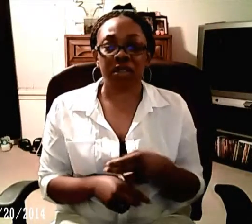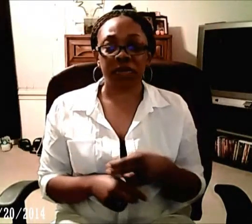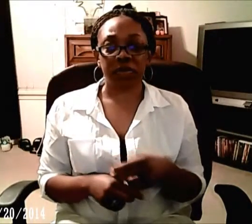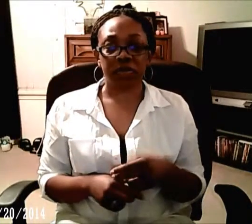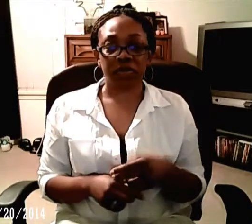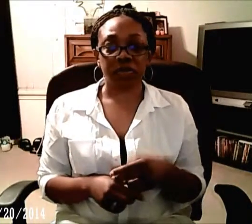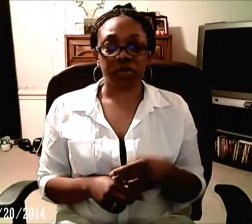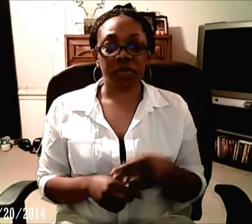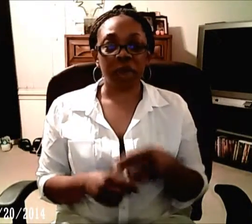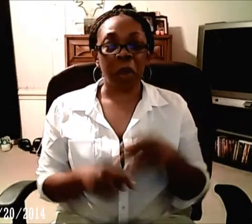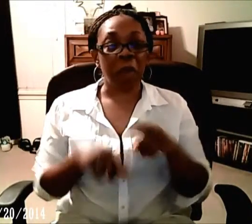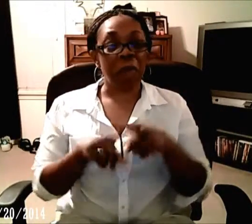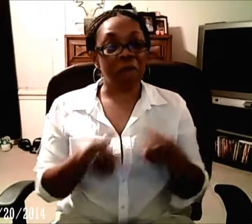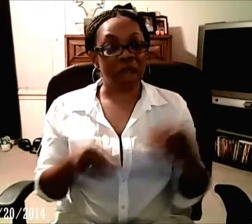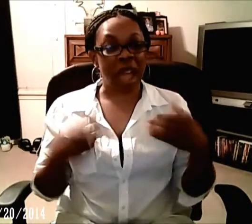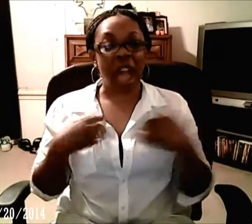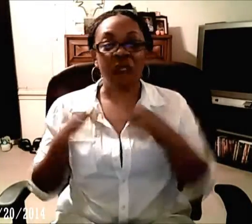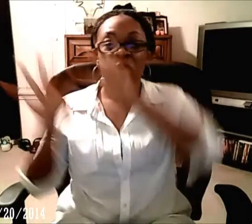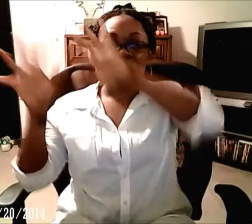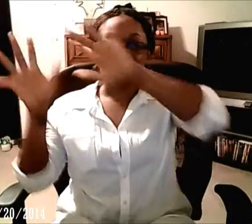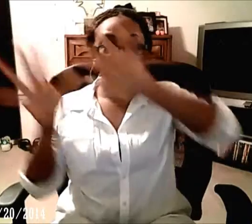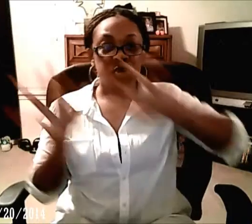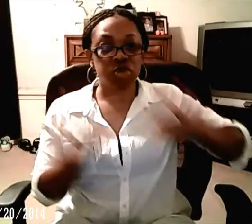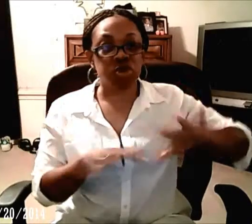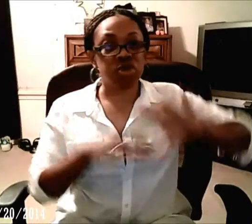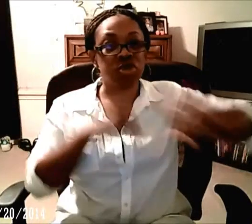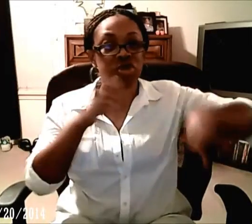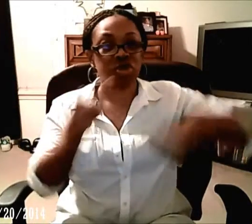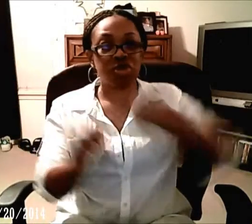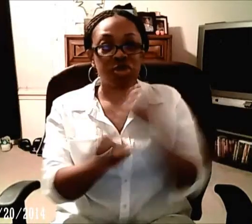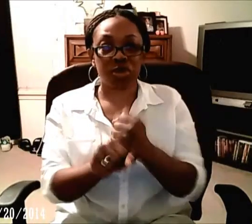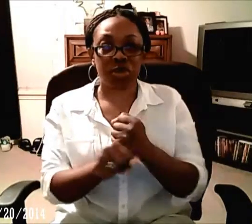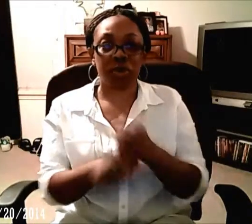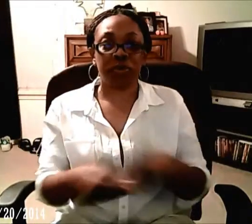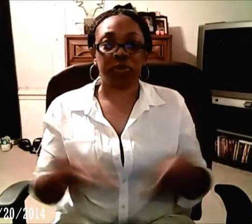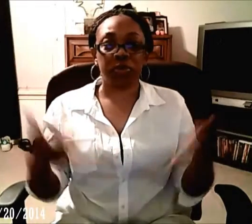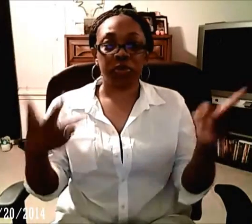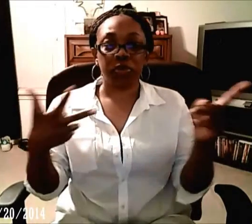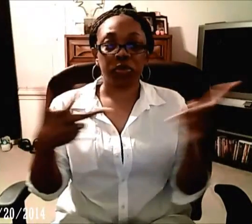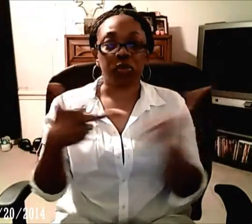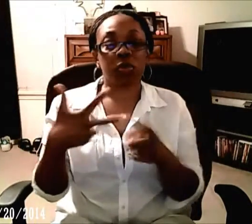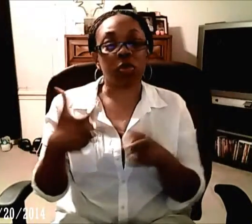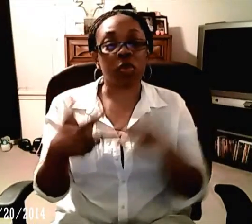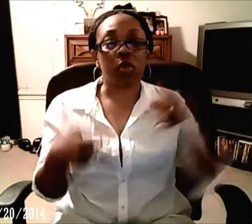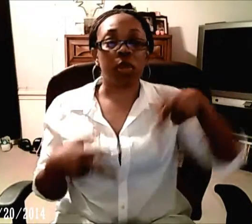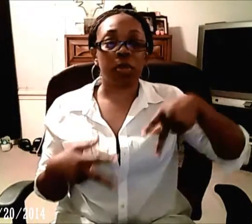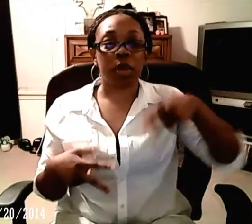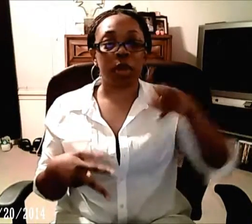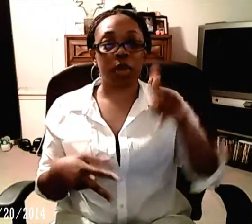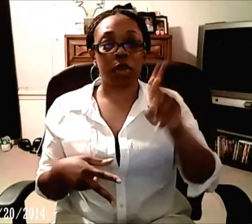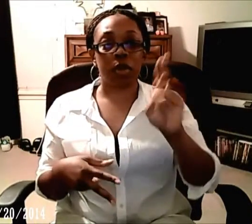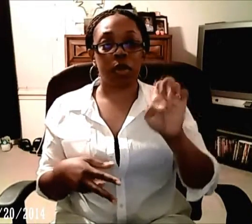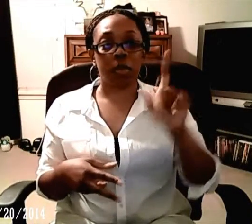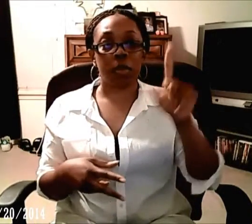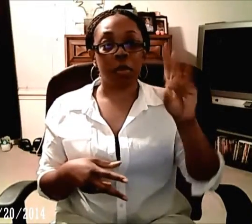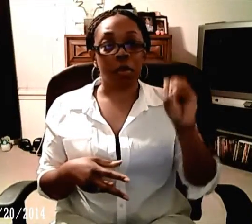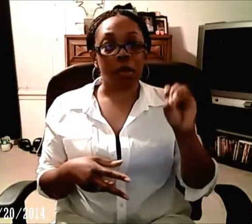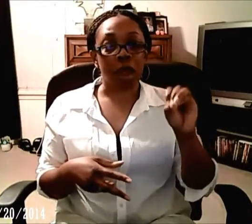with rain all year round. The Pueblo are here in the Southwest, and they are known as cliff dwellers because they built